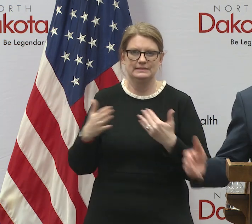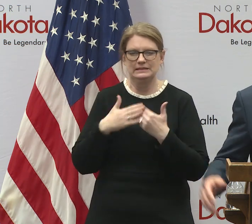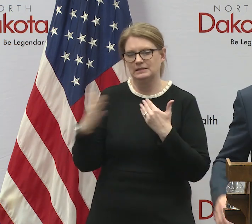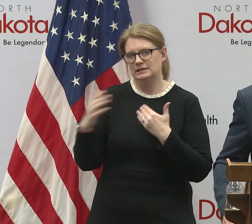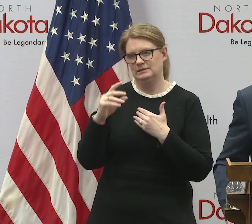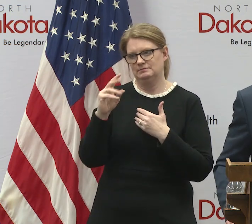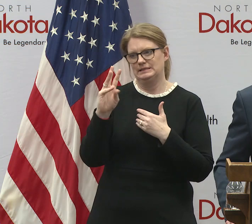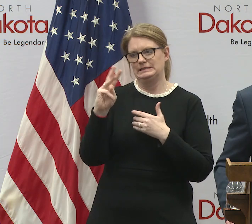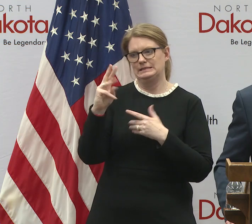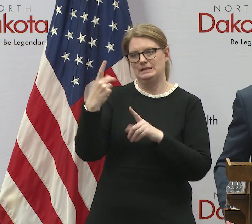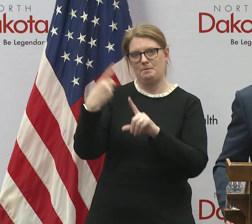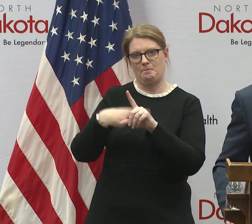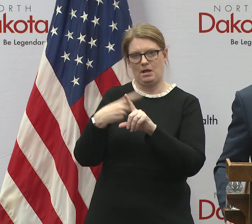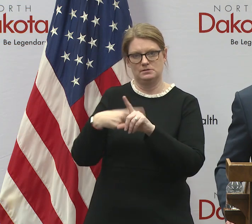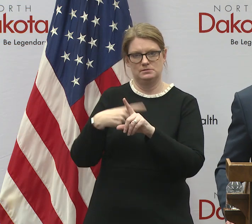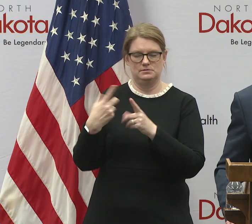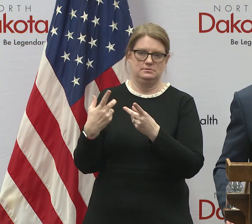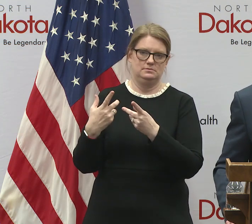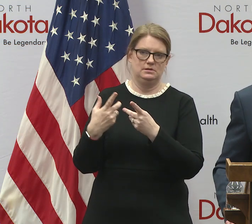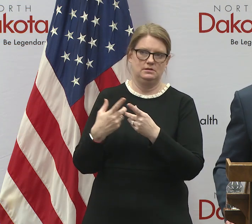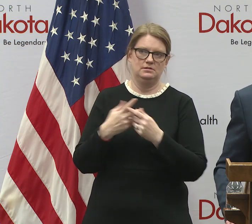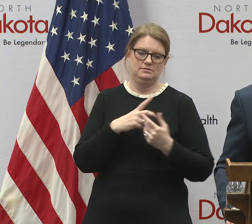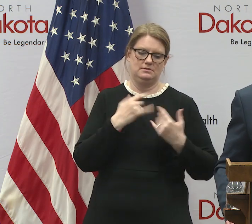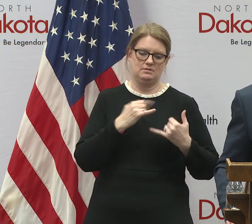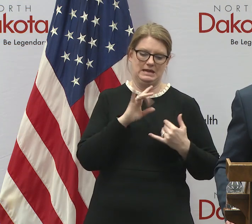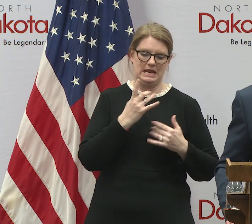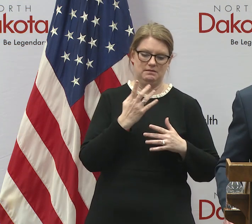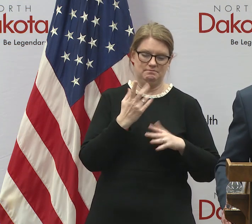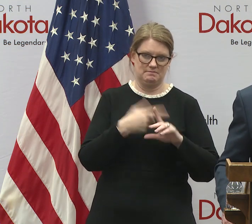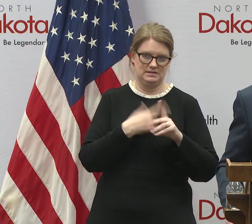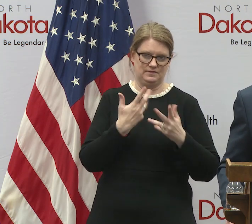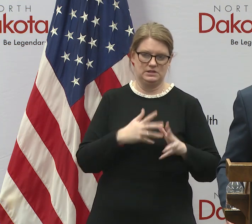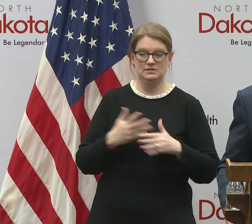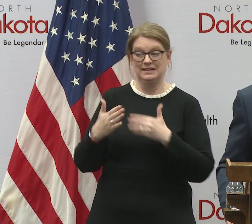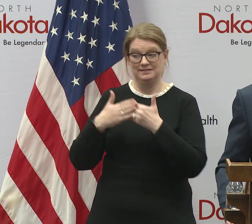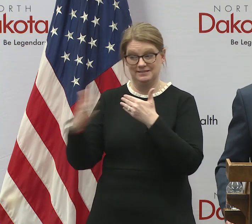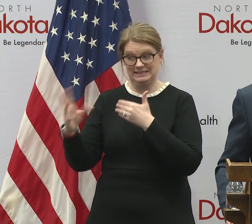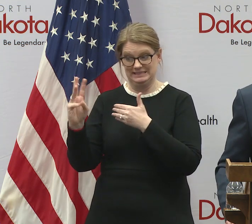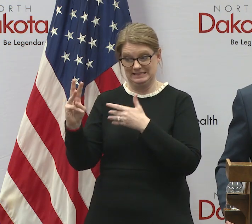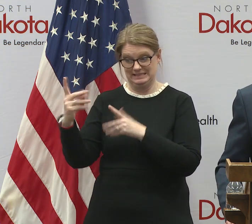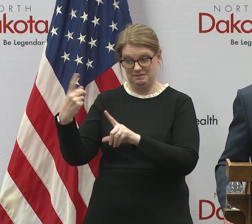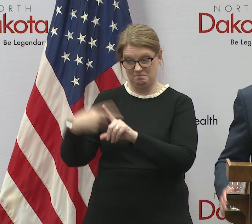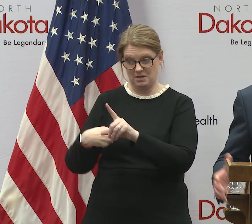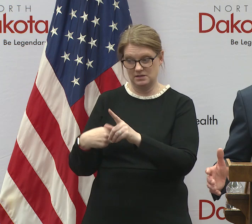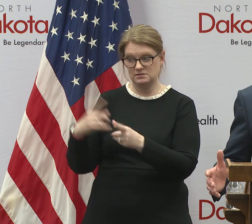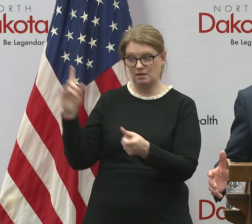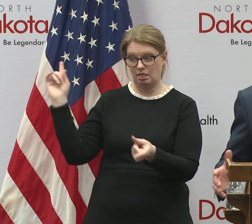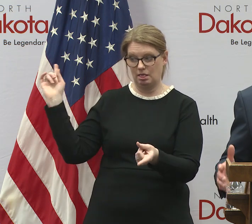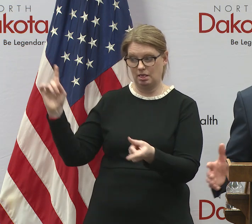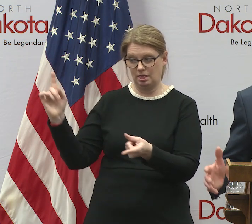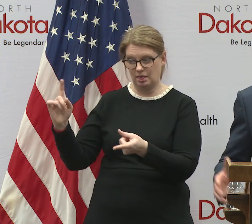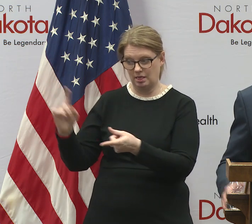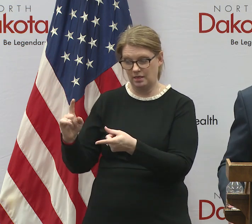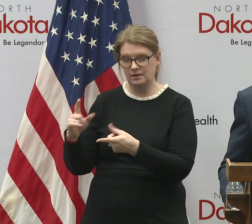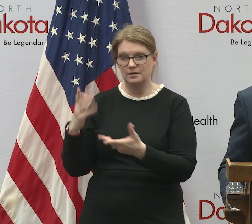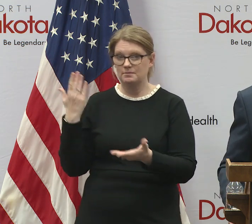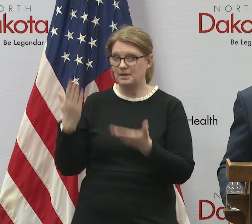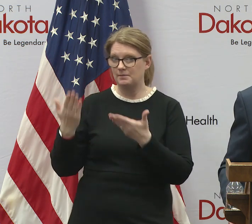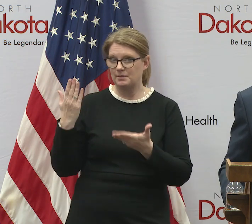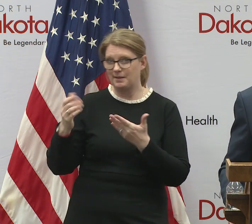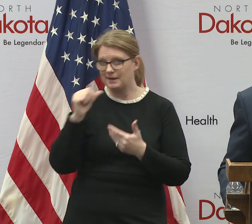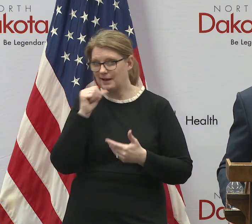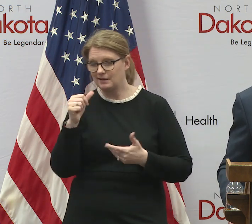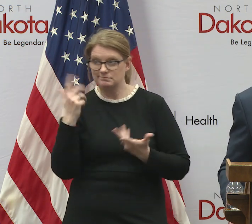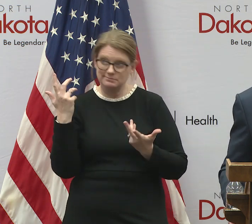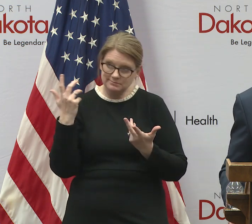16 months of the biennium, say we're 8 months through, if we had to do cuts over the remaining 16, which we may or may not have to, but if